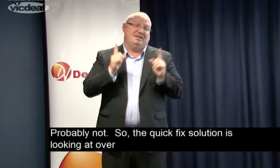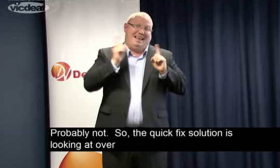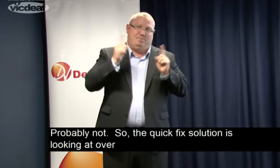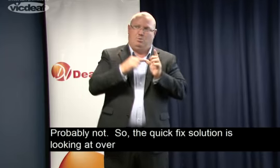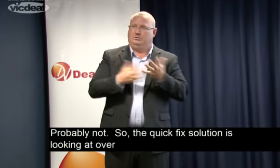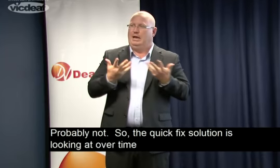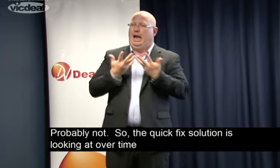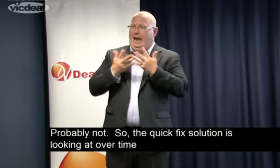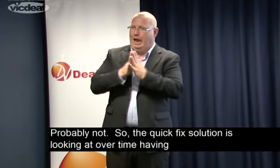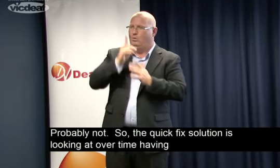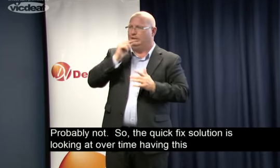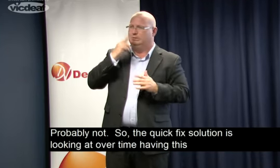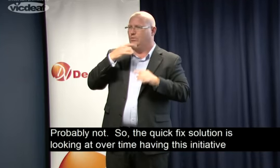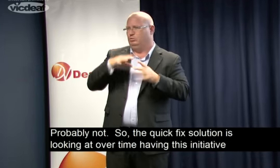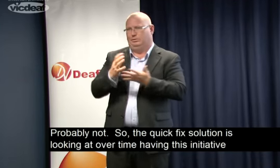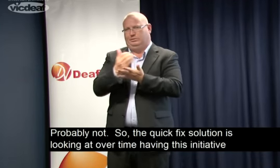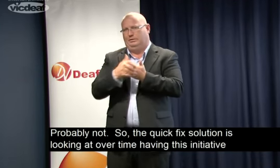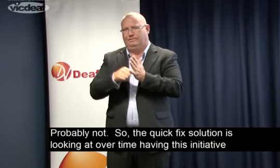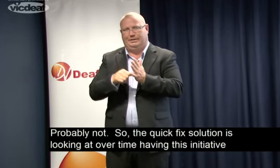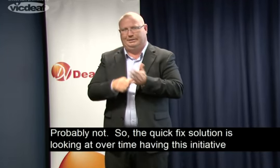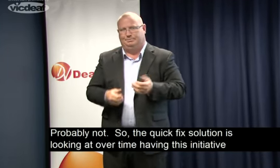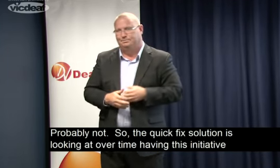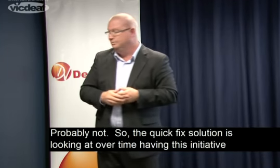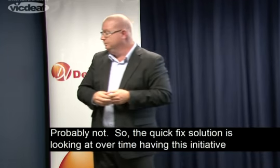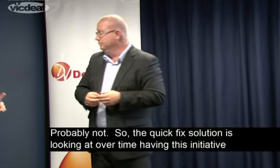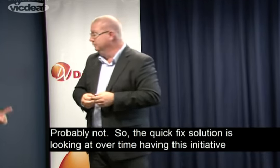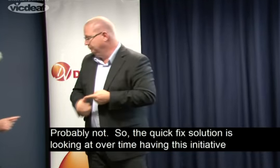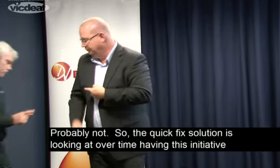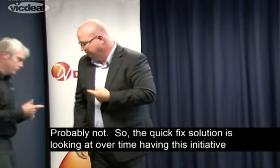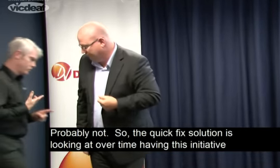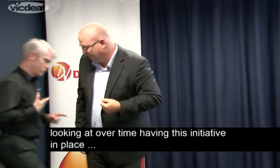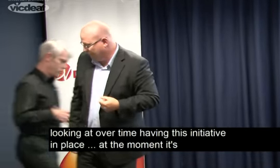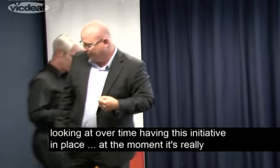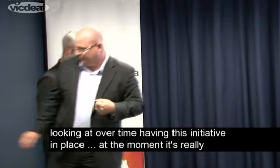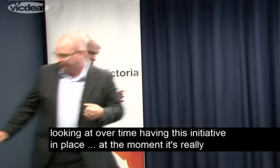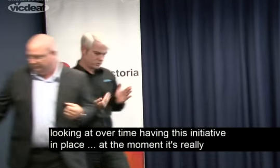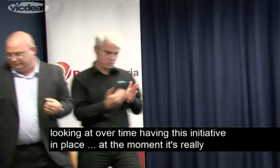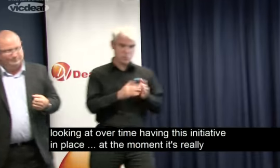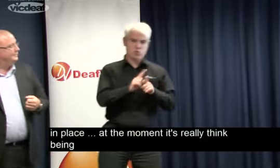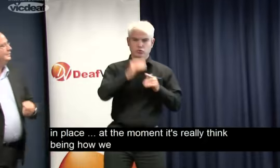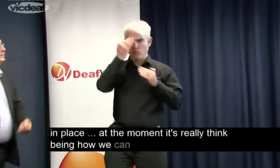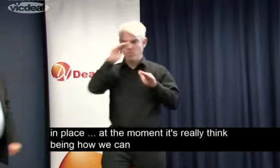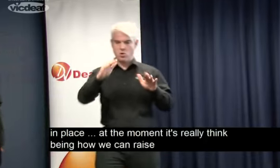place and possibly reviewing it. But at the moment, it's really thinking about how we can raise funds at a critical point in time where funds will